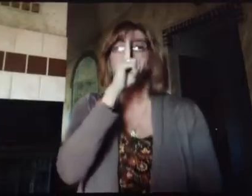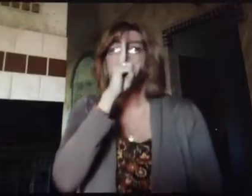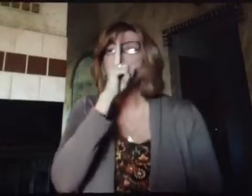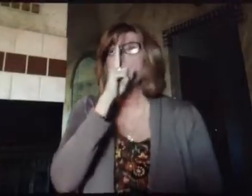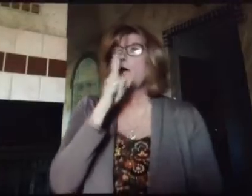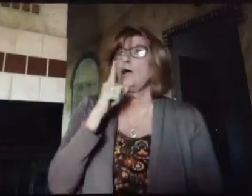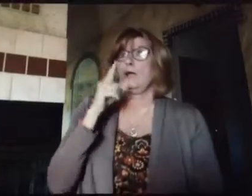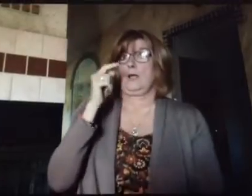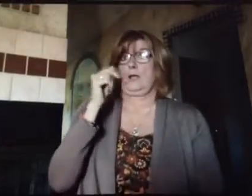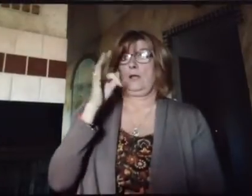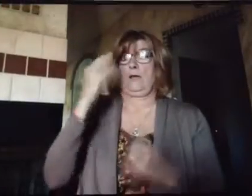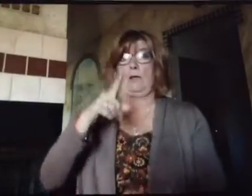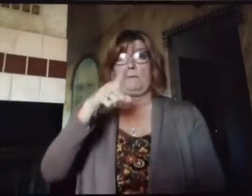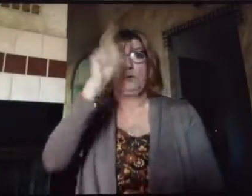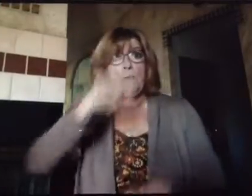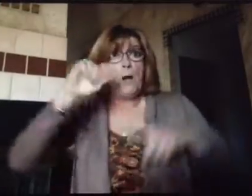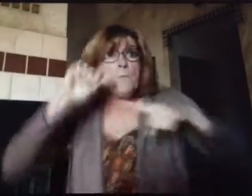to discuss that today.